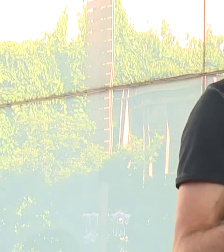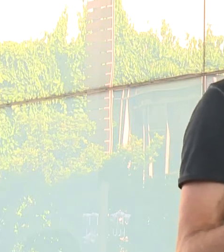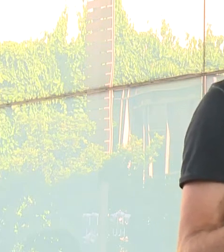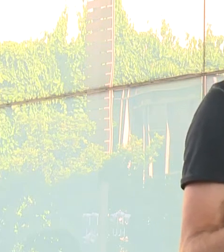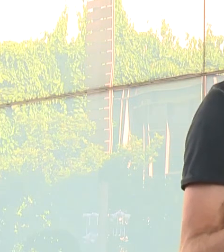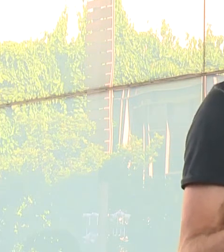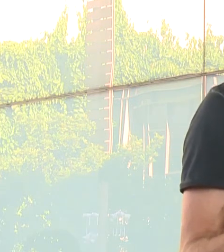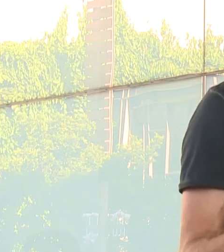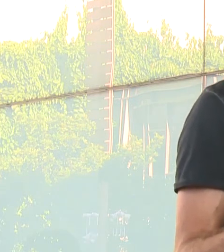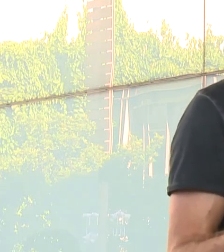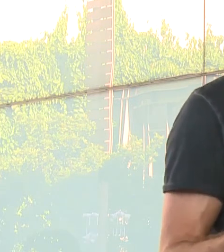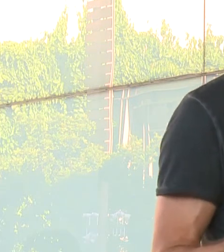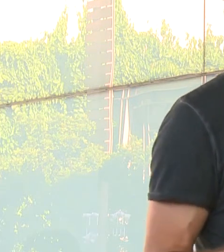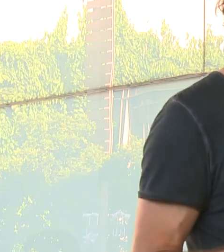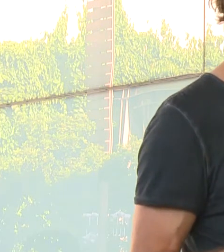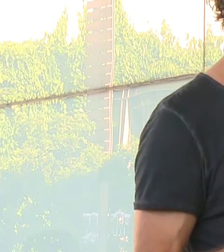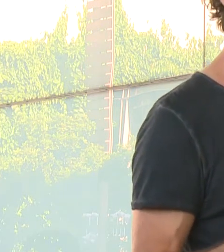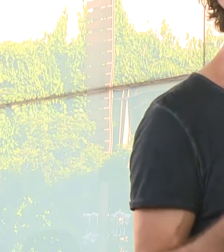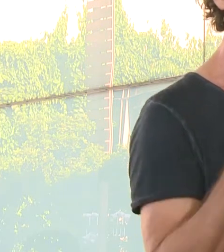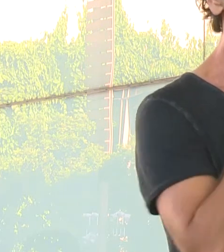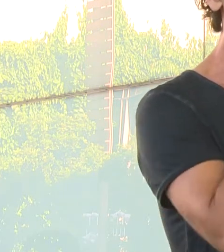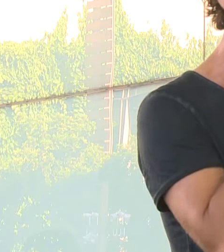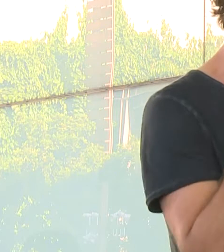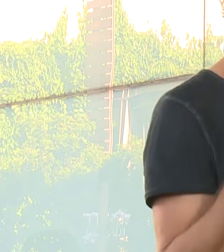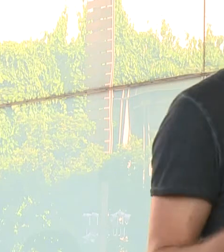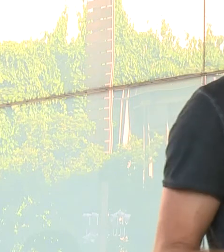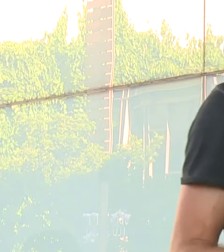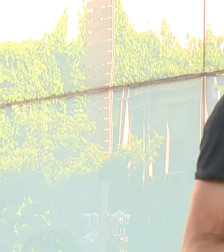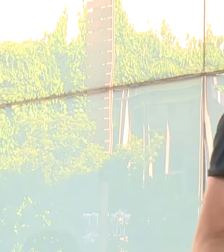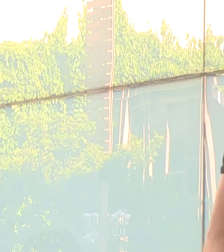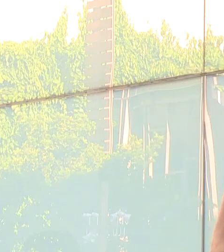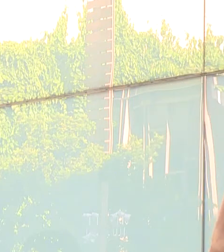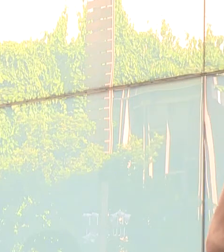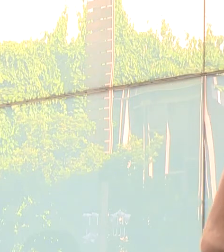find yourself immersed and inhabiting some very strange and foreign surrounds.